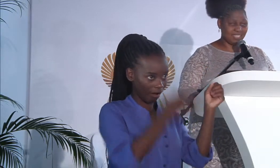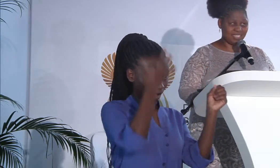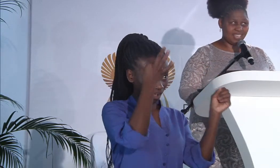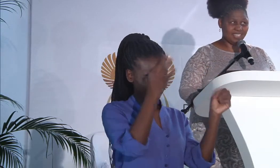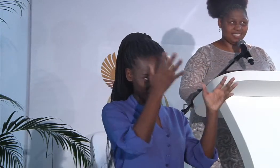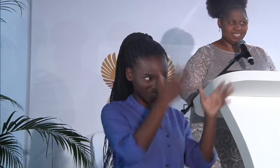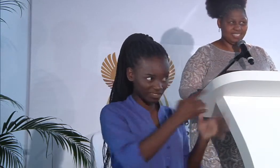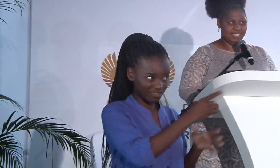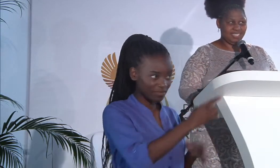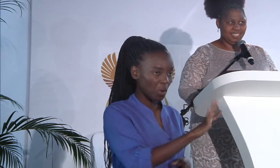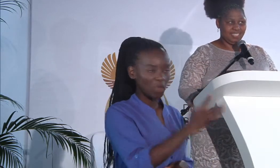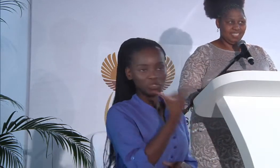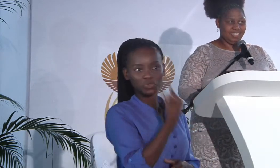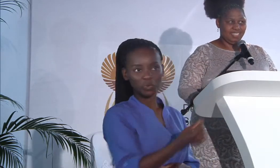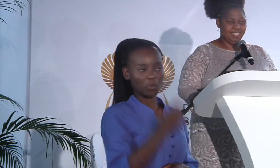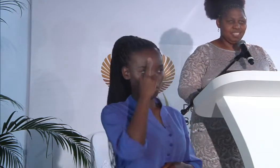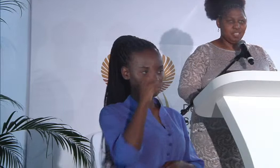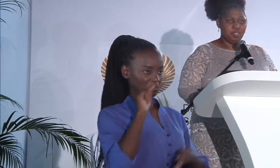reasons,